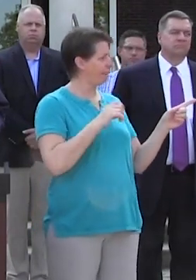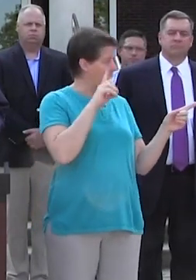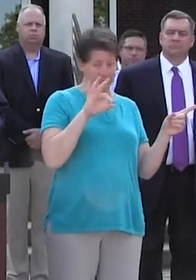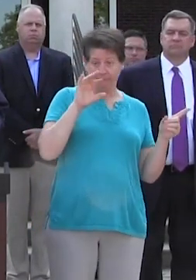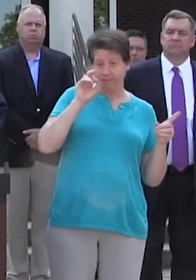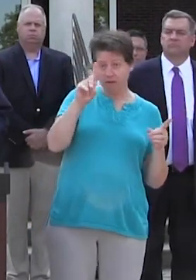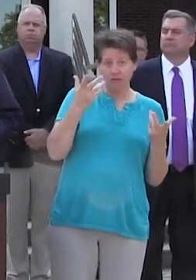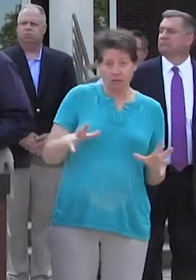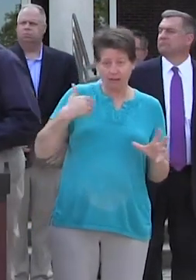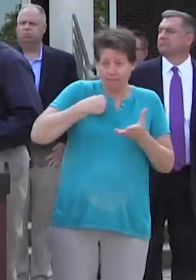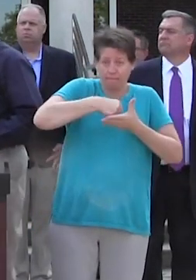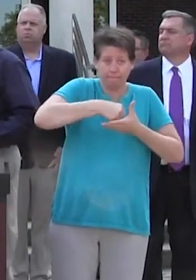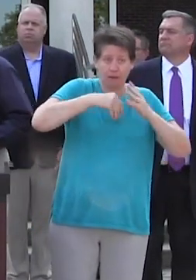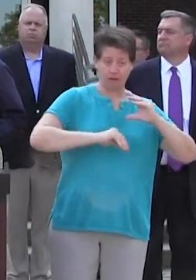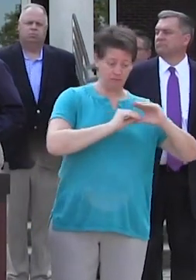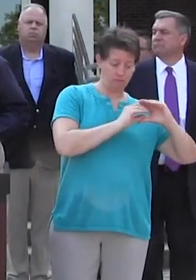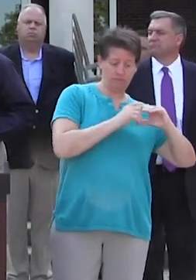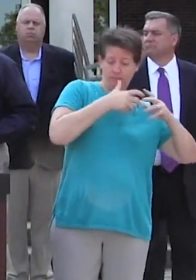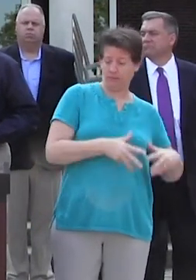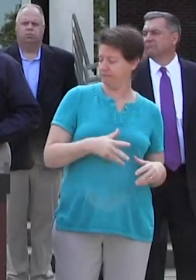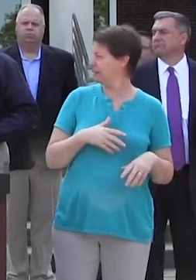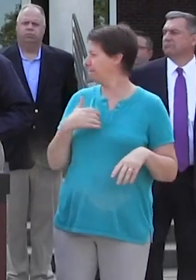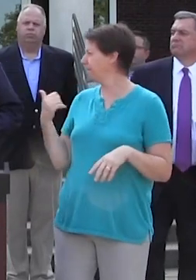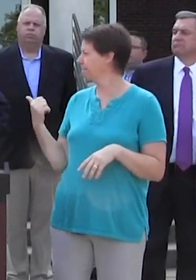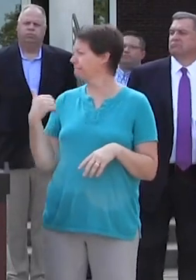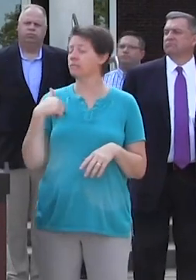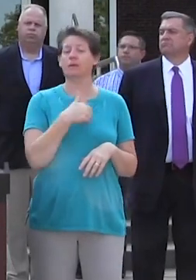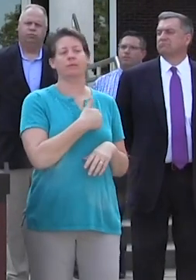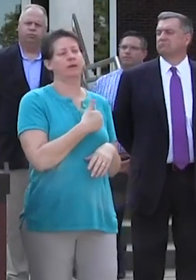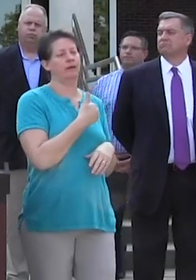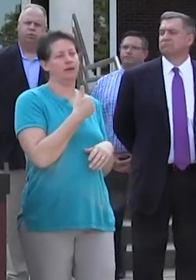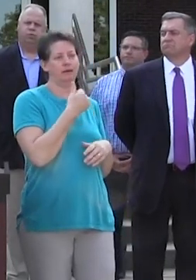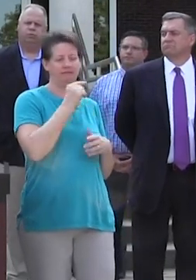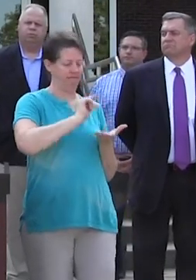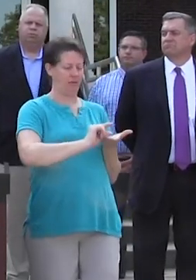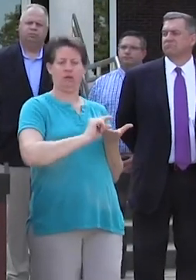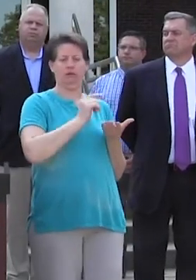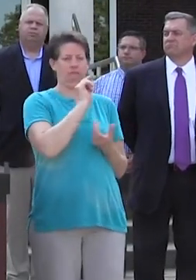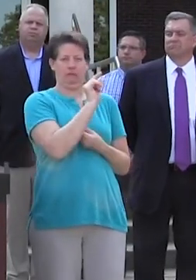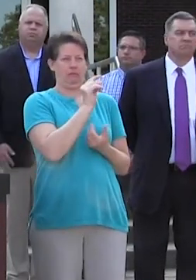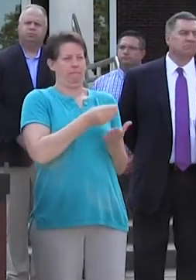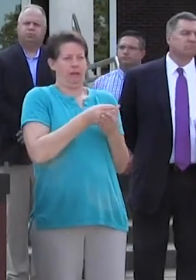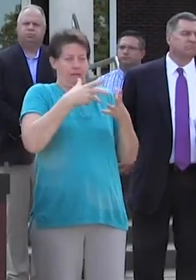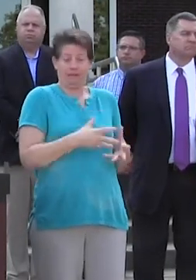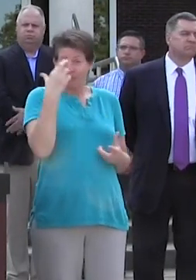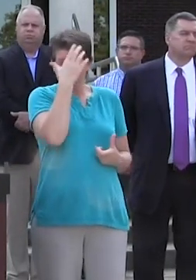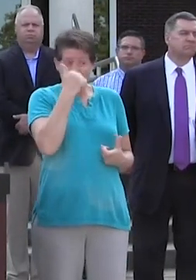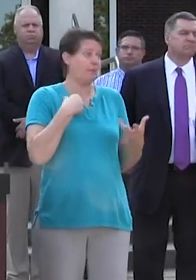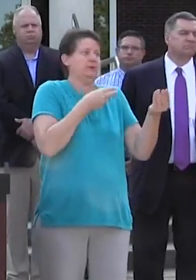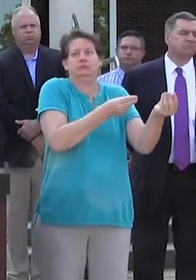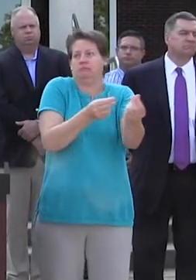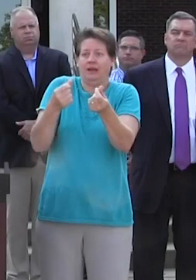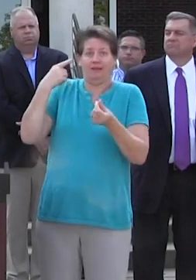balance in it already? Ms. Turnquist? We had very small amount because we spend it in